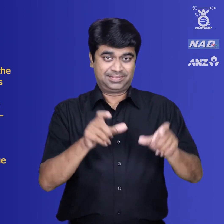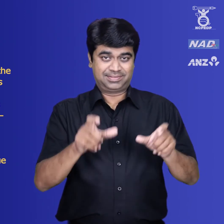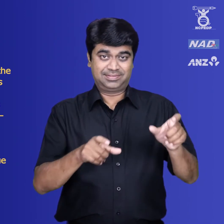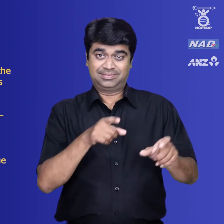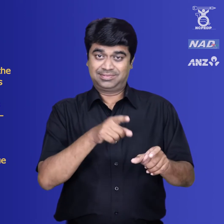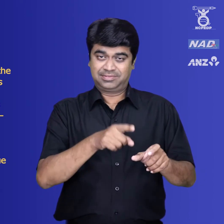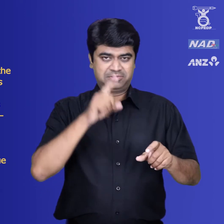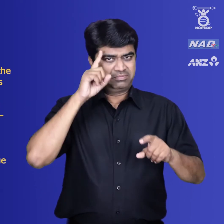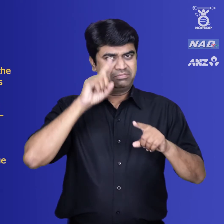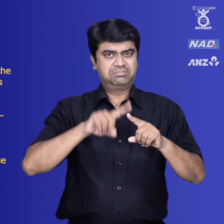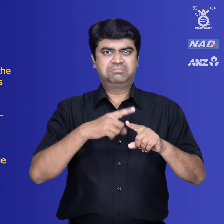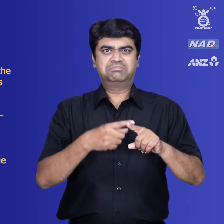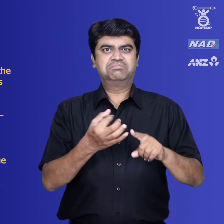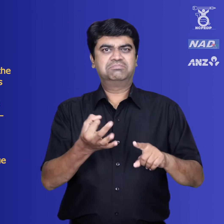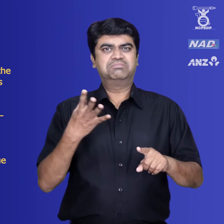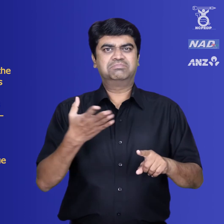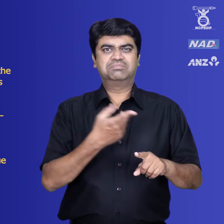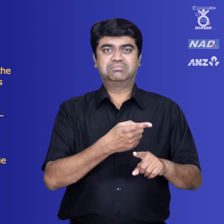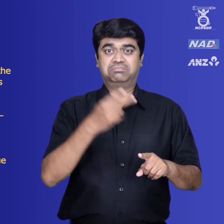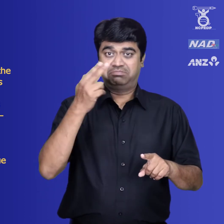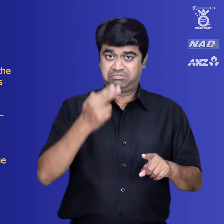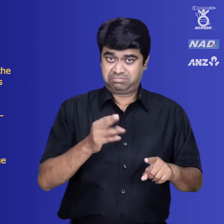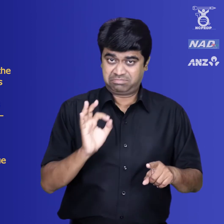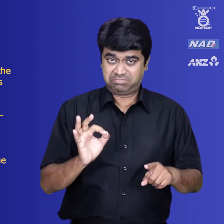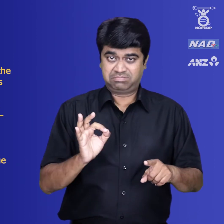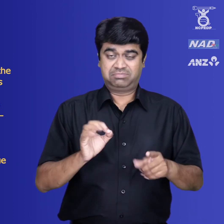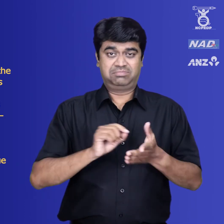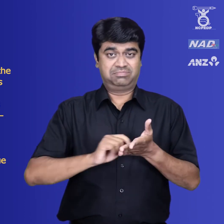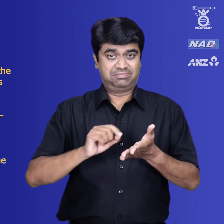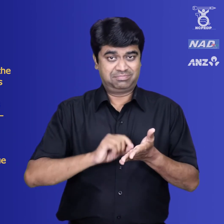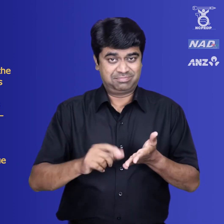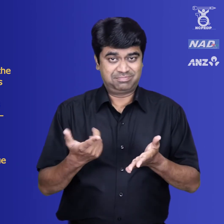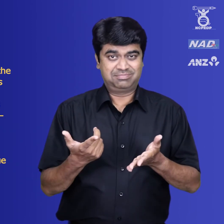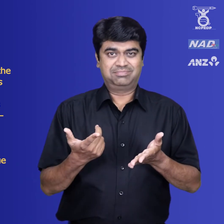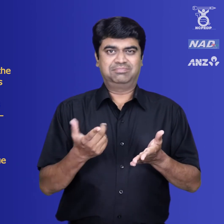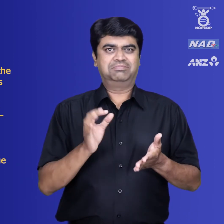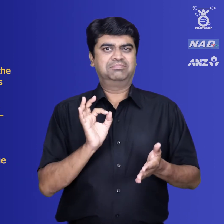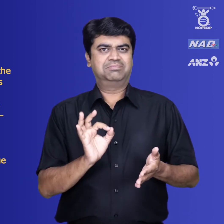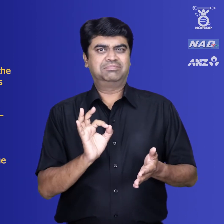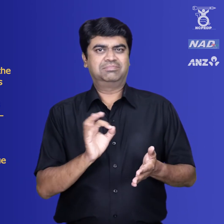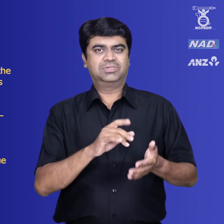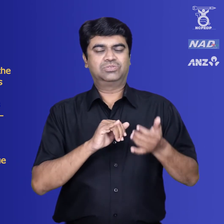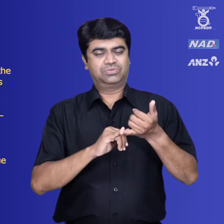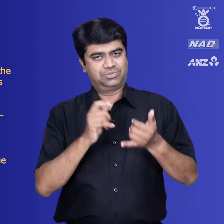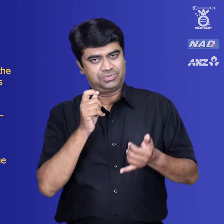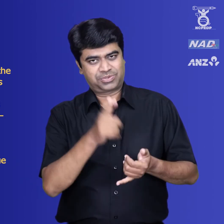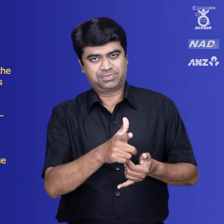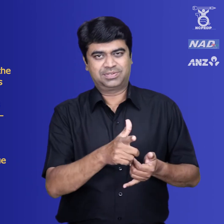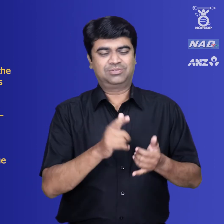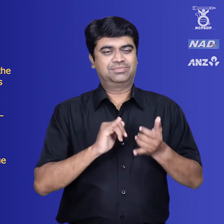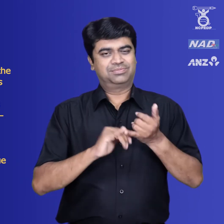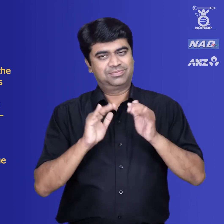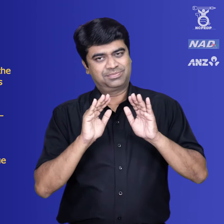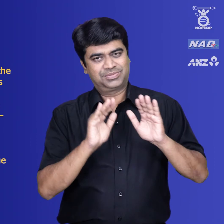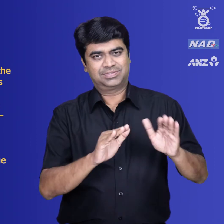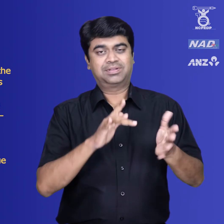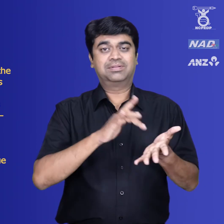facilities, support and sponsorships to artists and writers with disability to pursue their interests